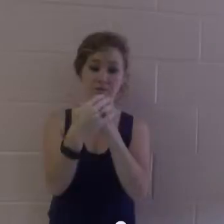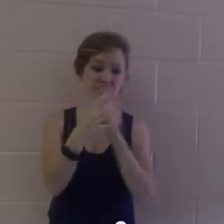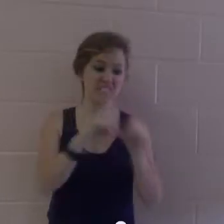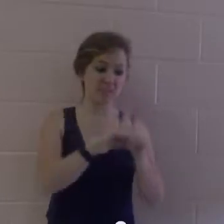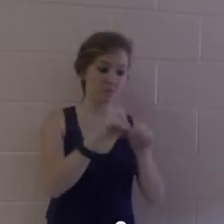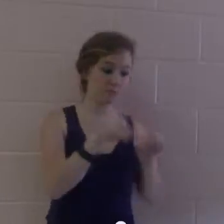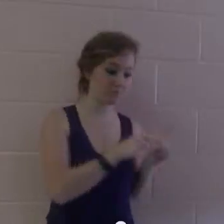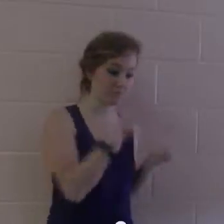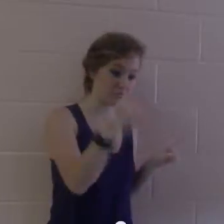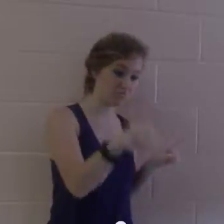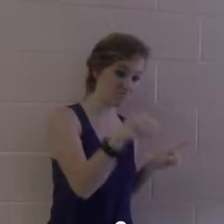the bears arrive at the beach.